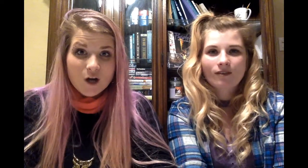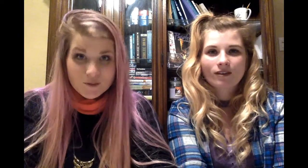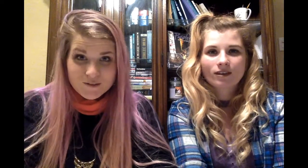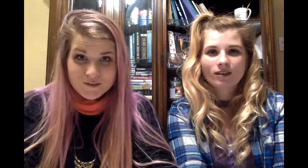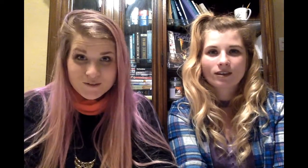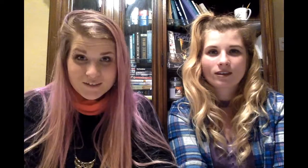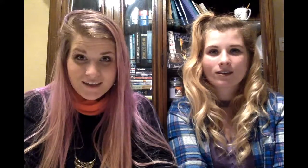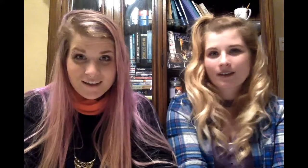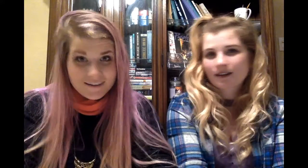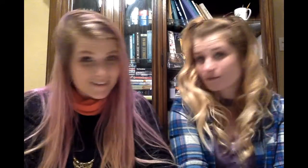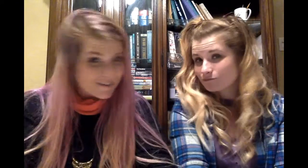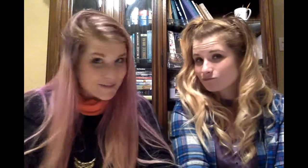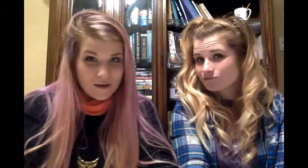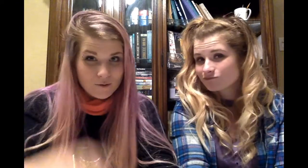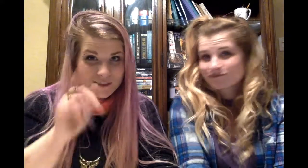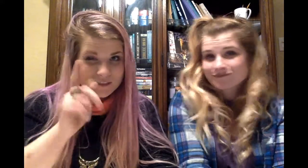harms to it, and here we go.